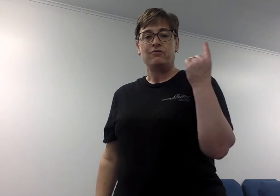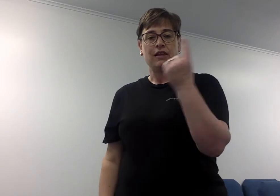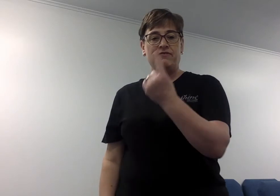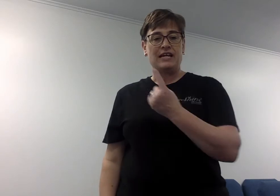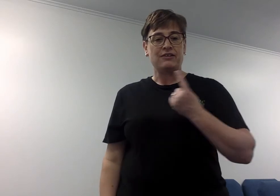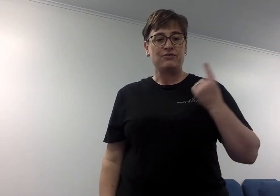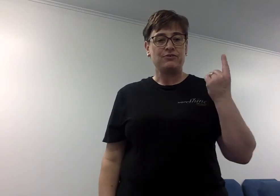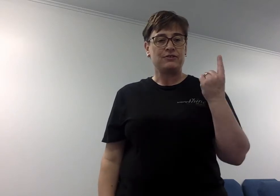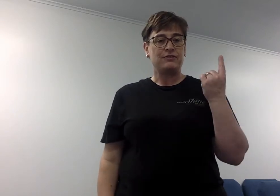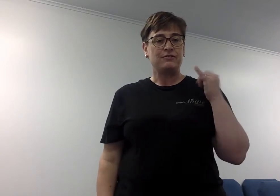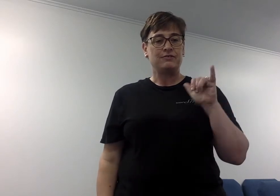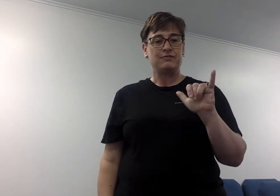Left-handers.